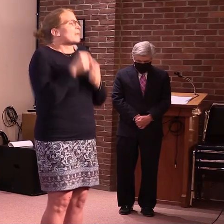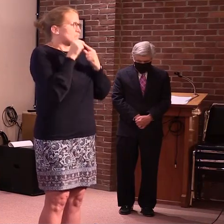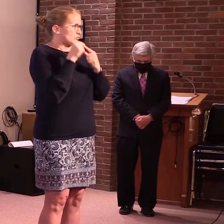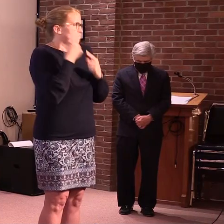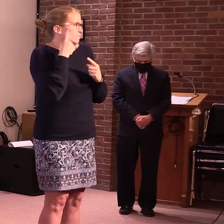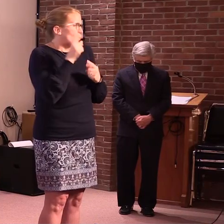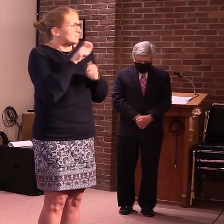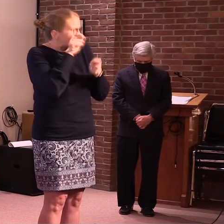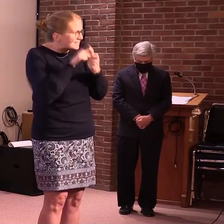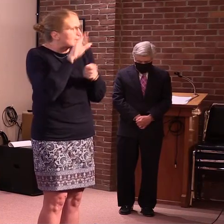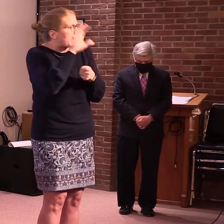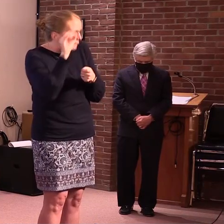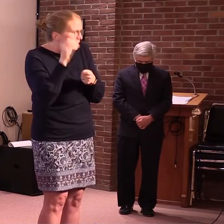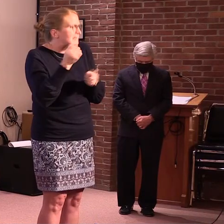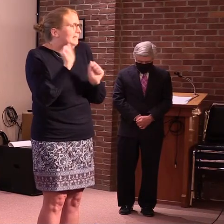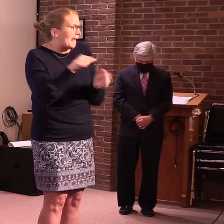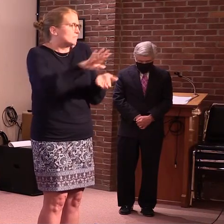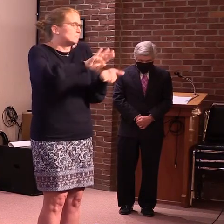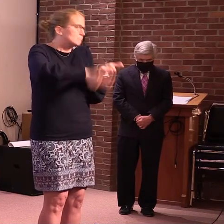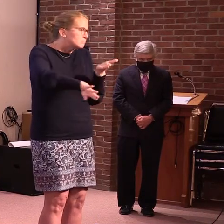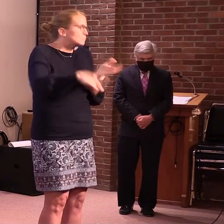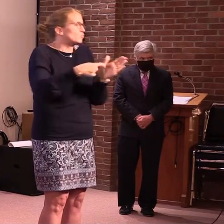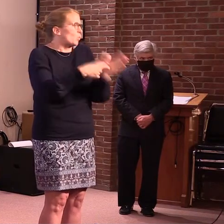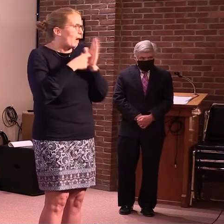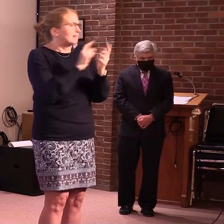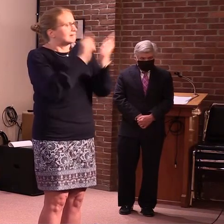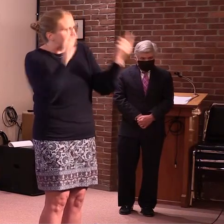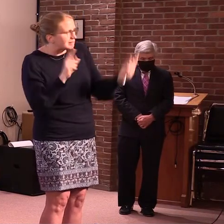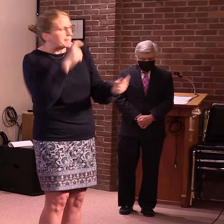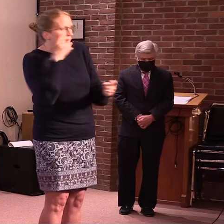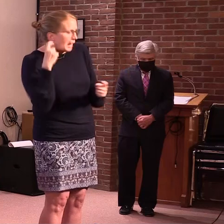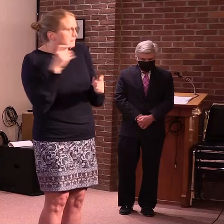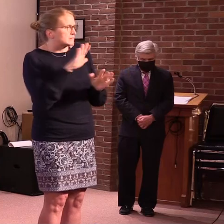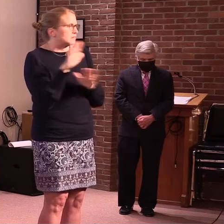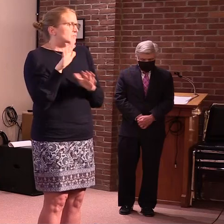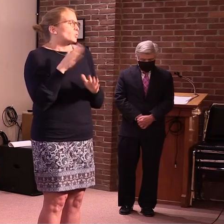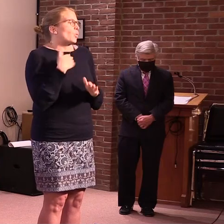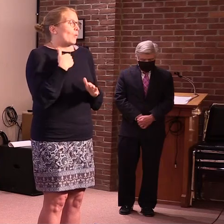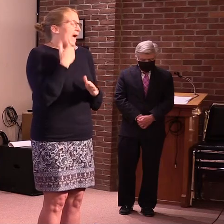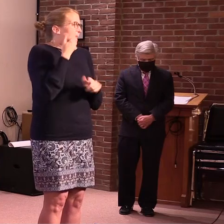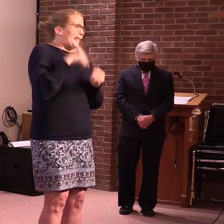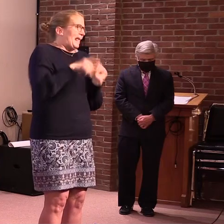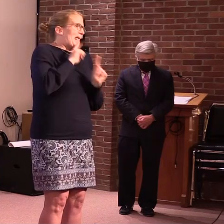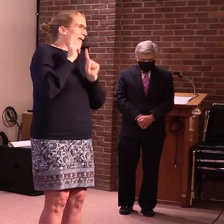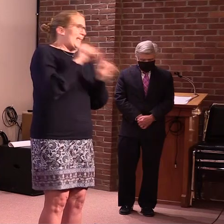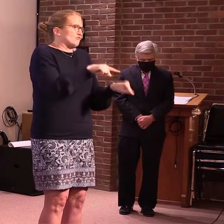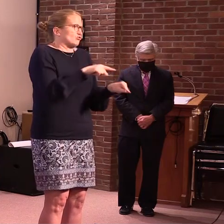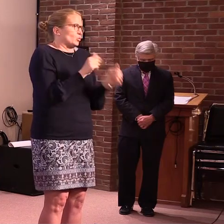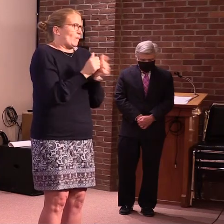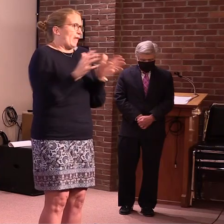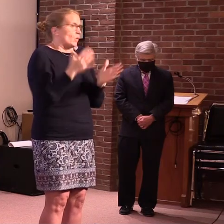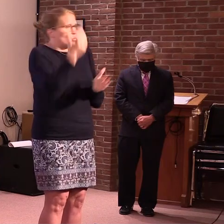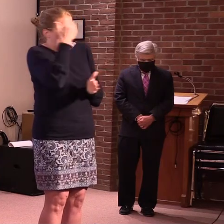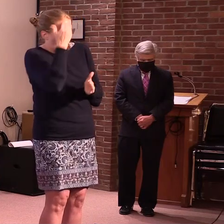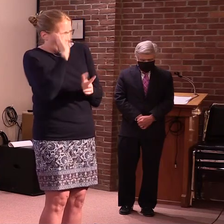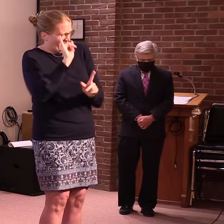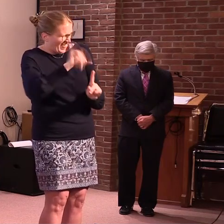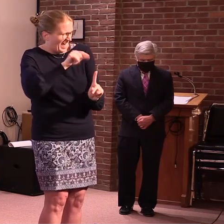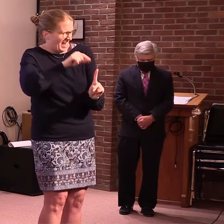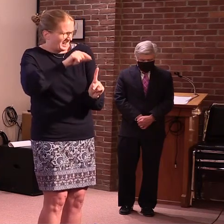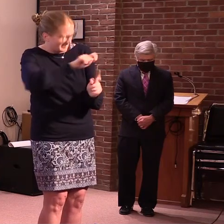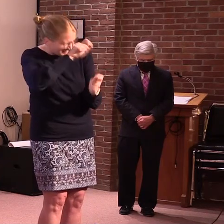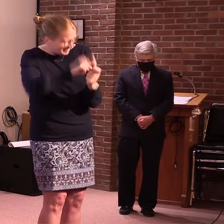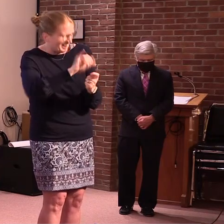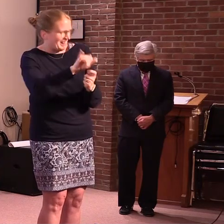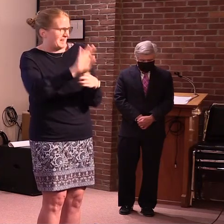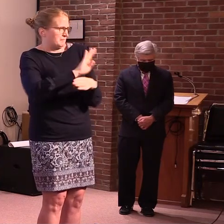really would have to understand the situation more. If there is a concern that there is non-compliance, I would encourage you to send